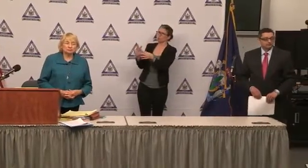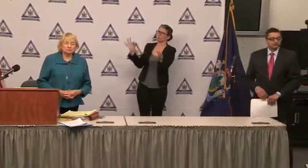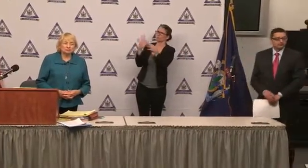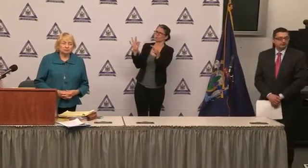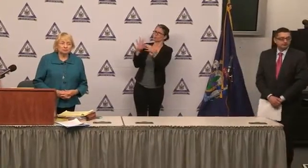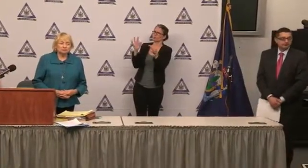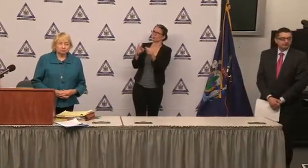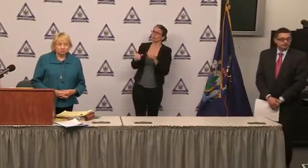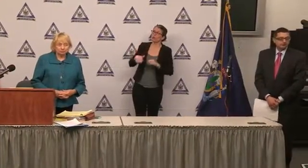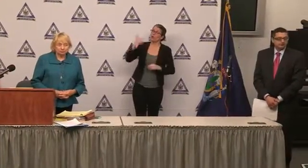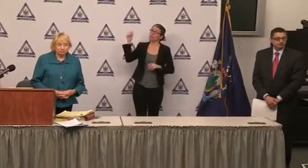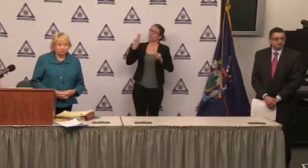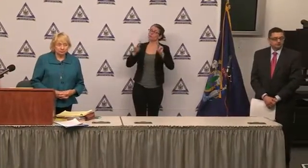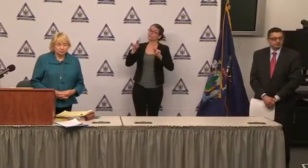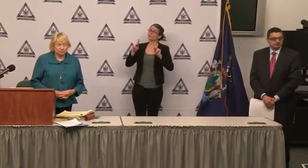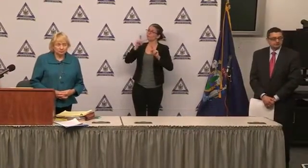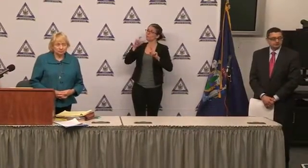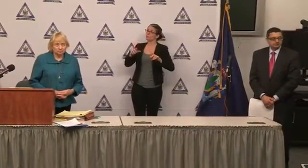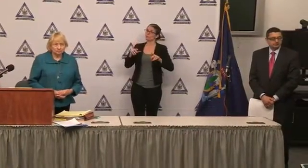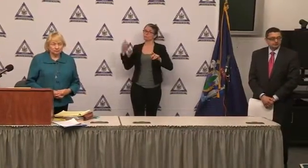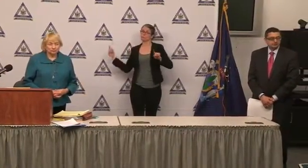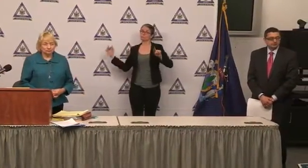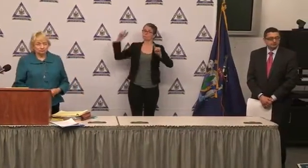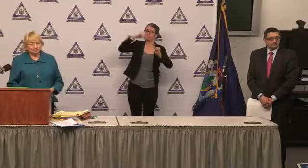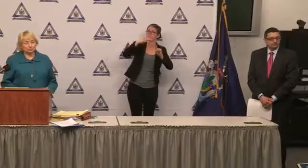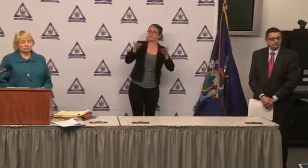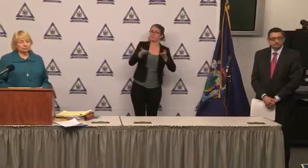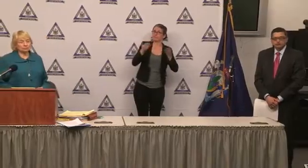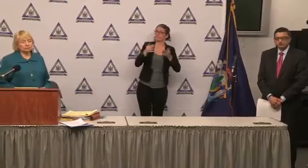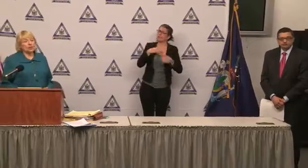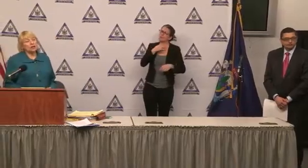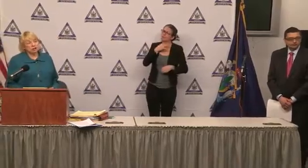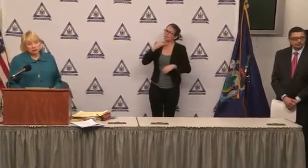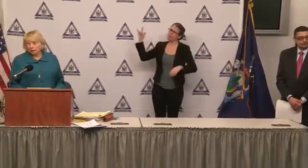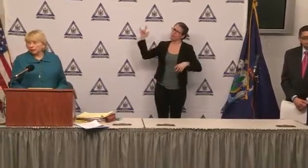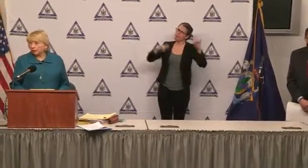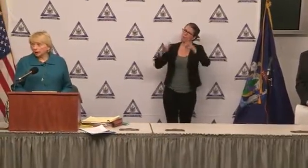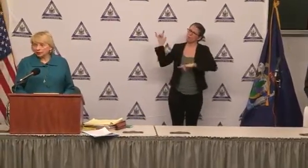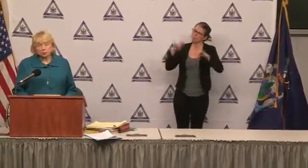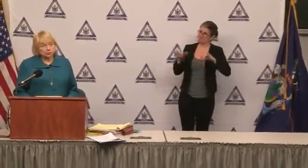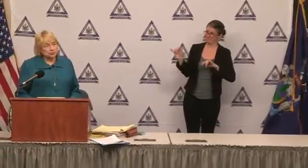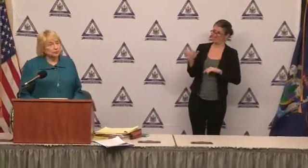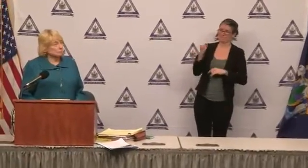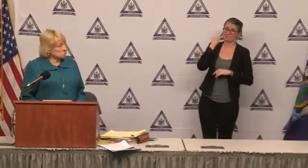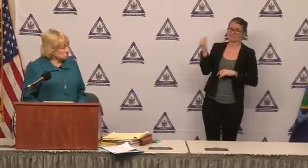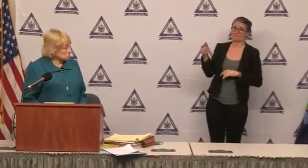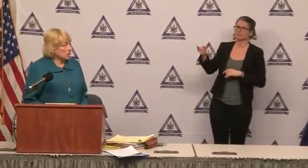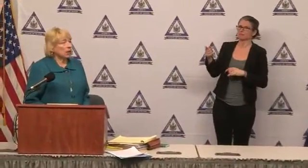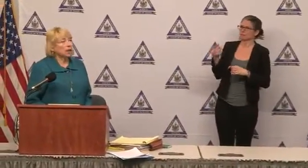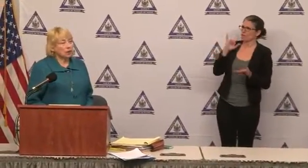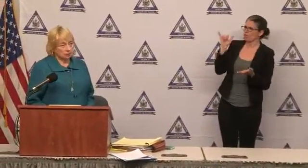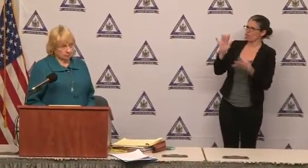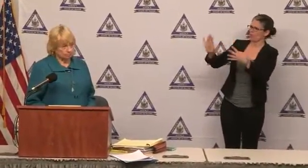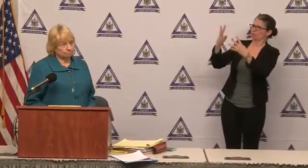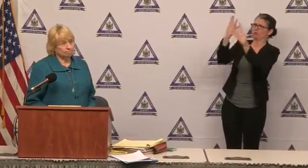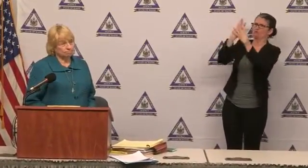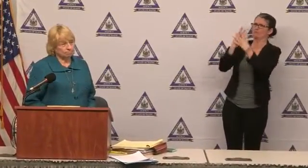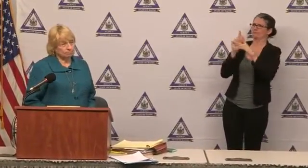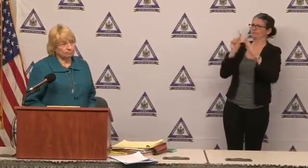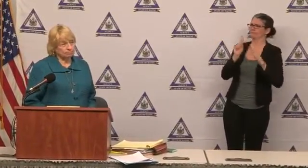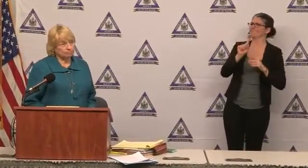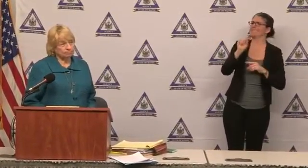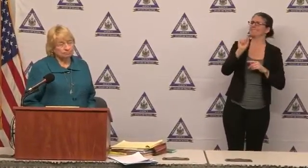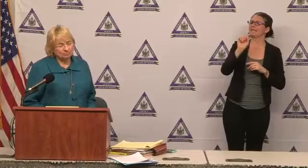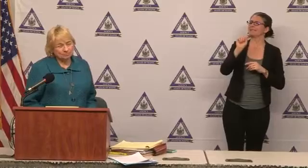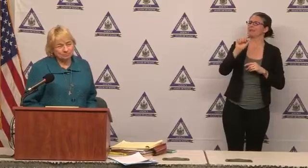a little bit about the airports and what sort of screening protocols are happening. Airports. We're hearing